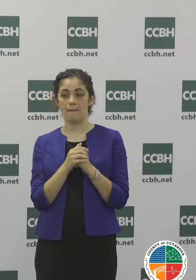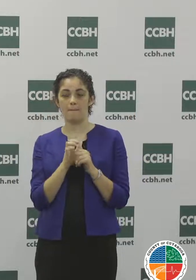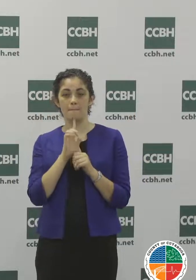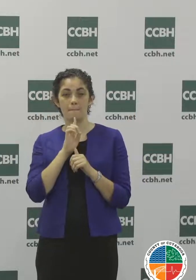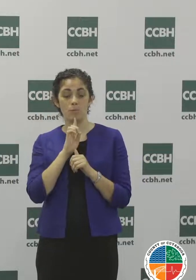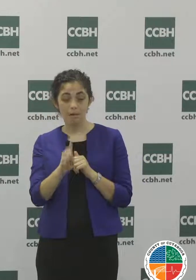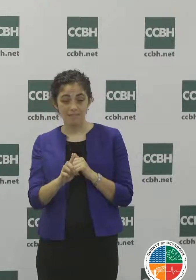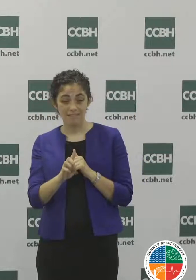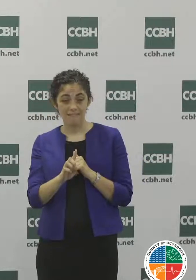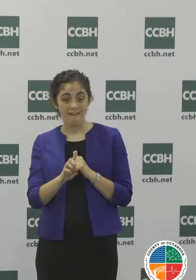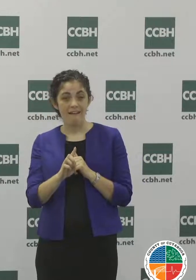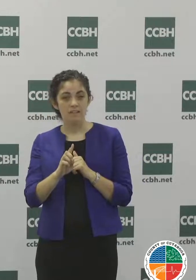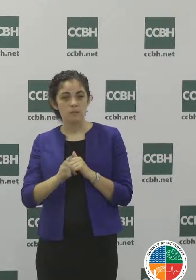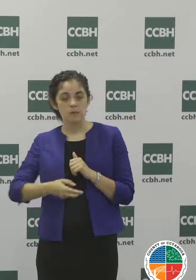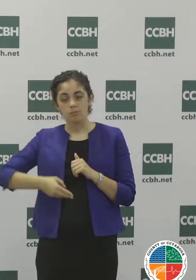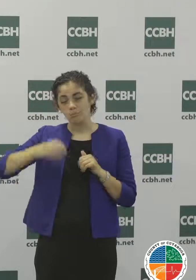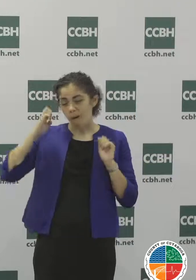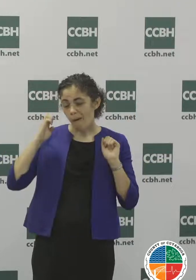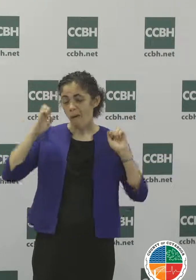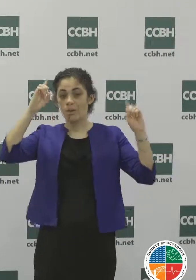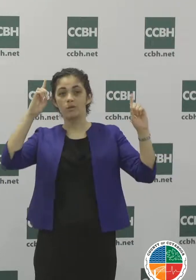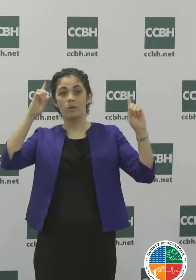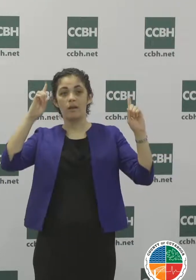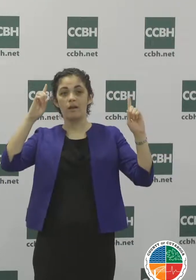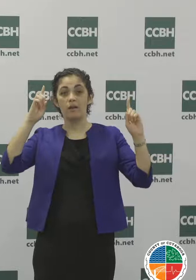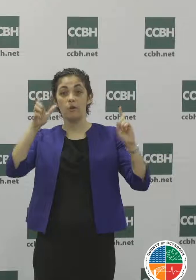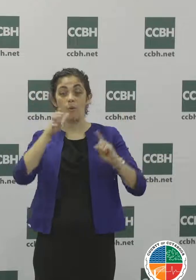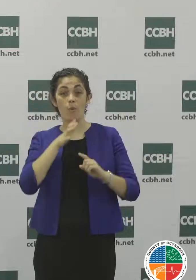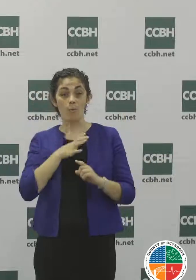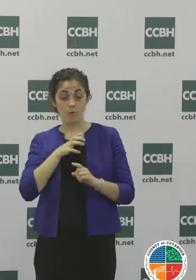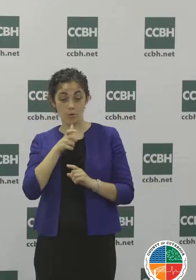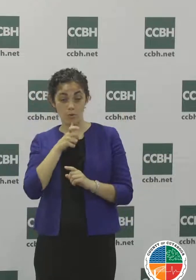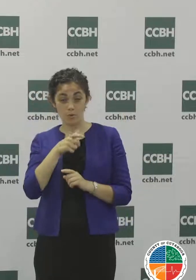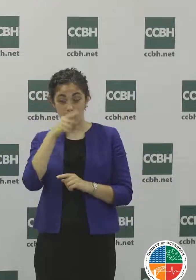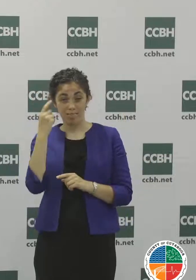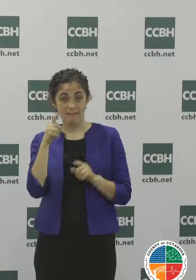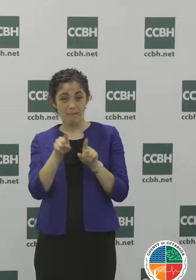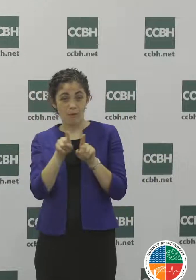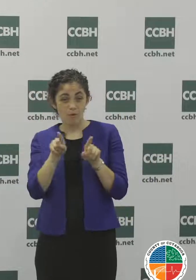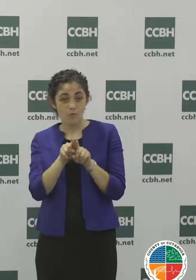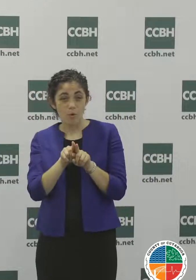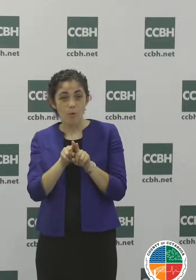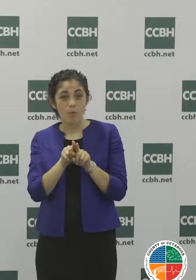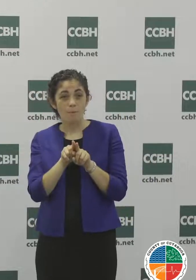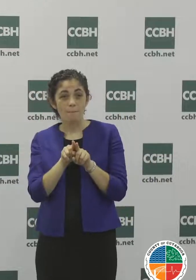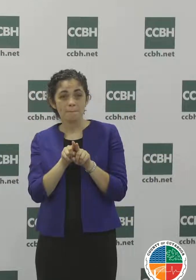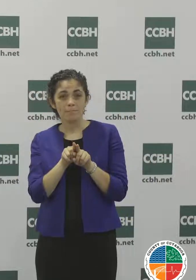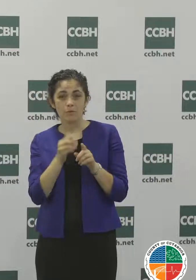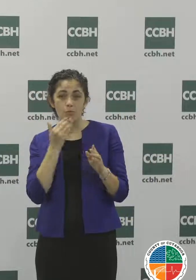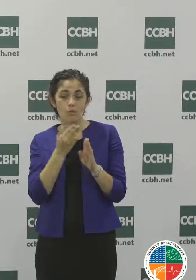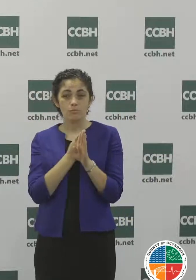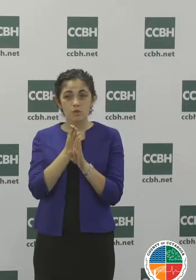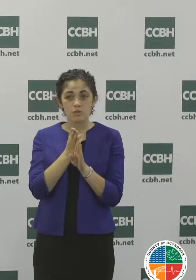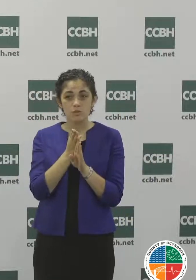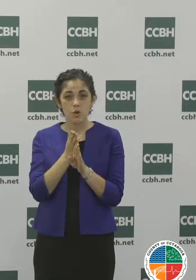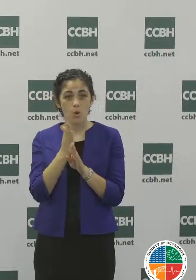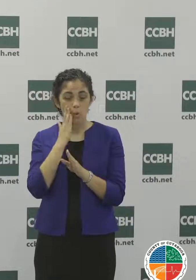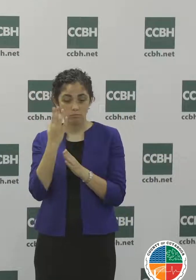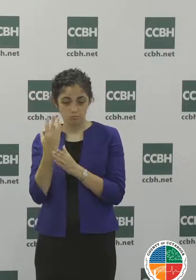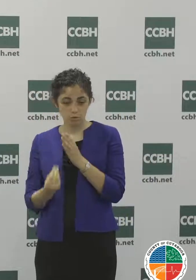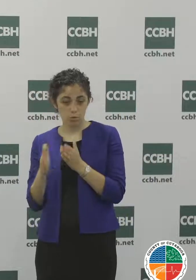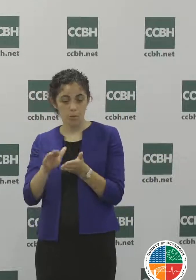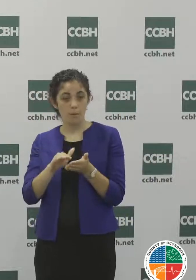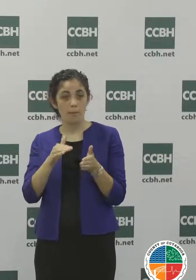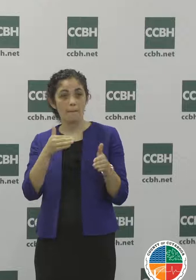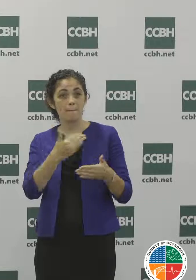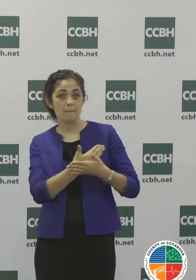highly educated African American woman who has a good career, she's still more likely to lose her baby than a poor